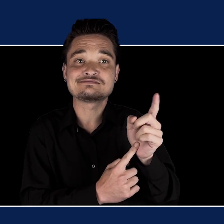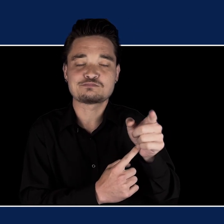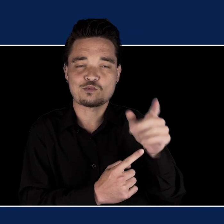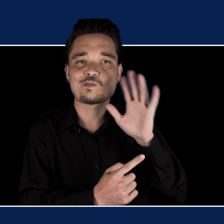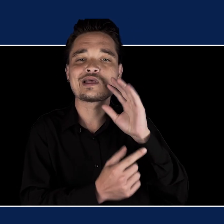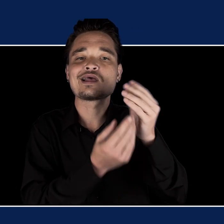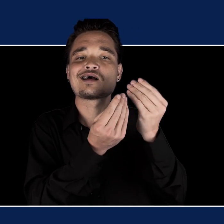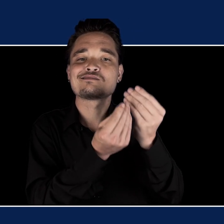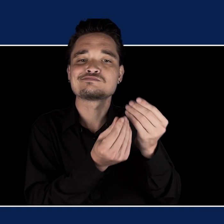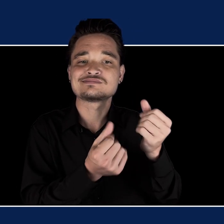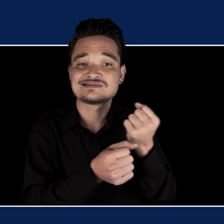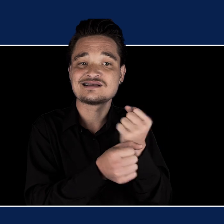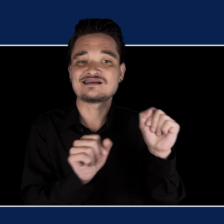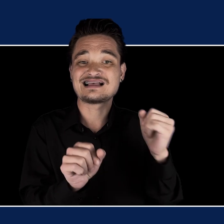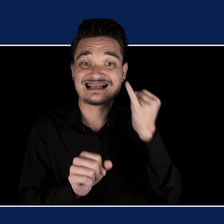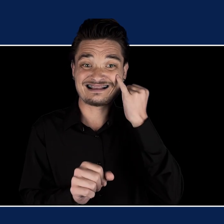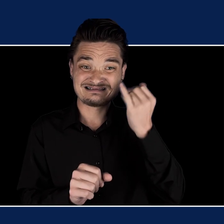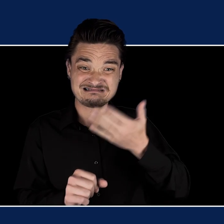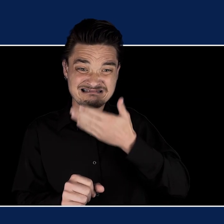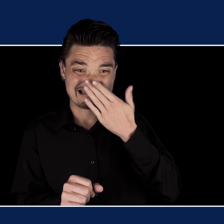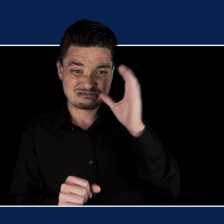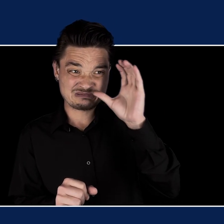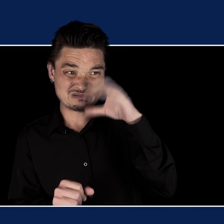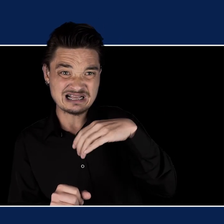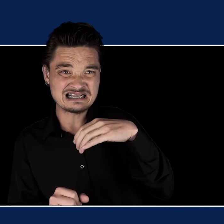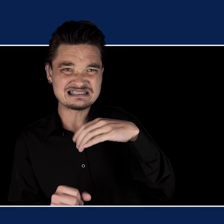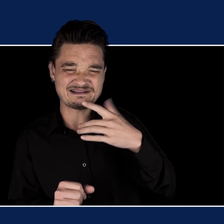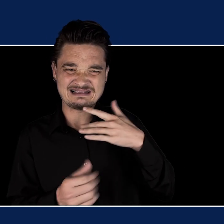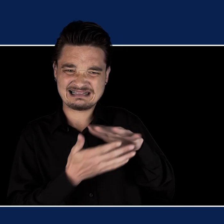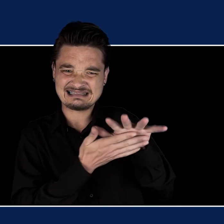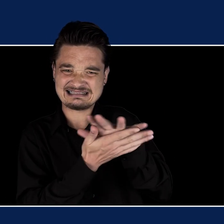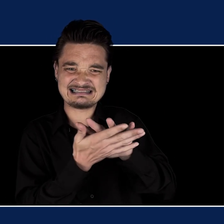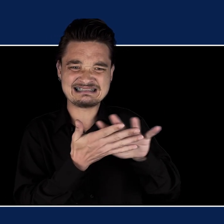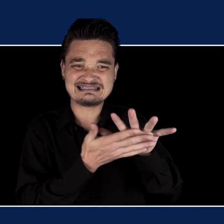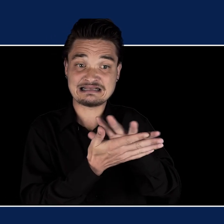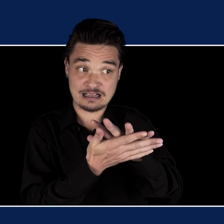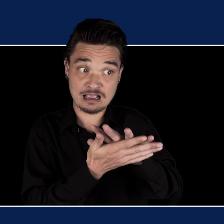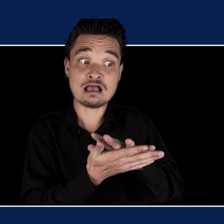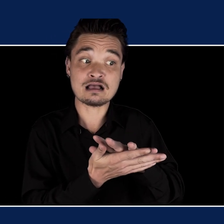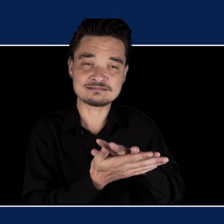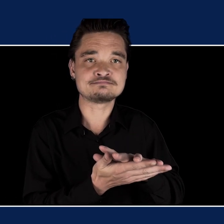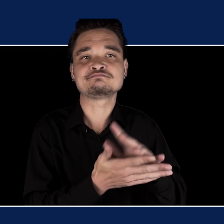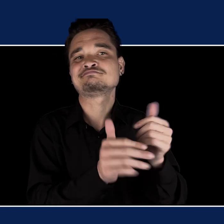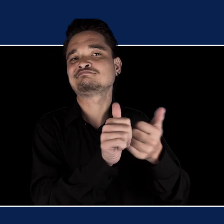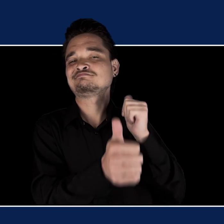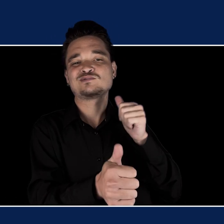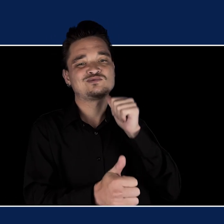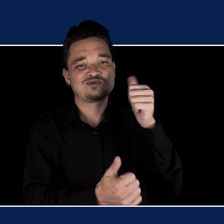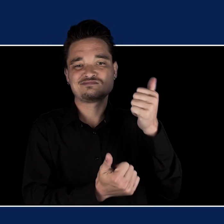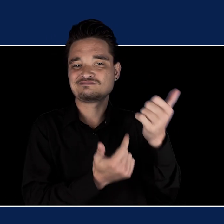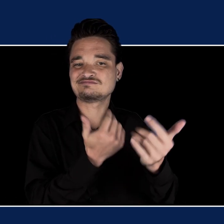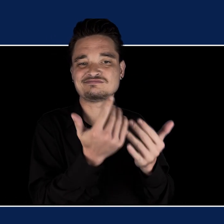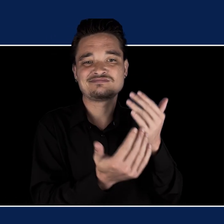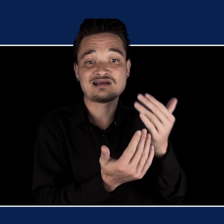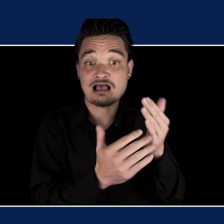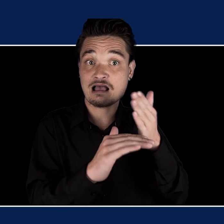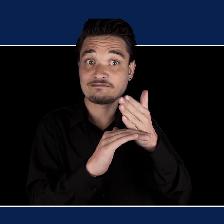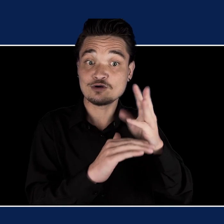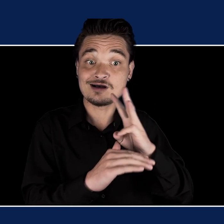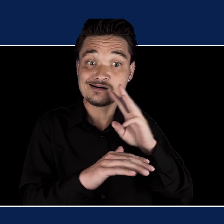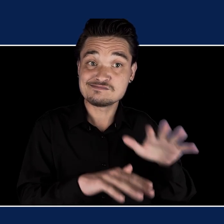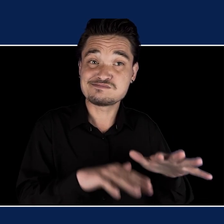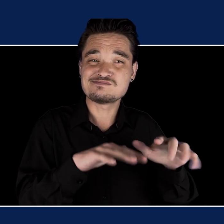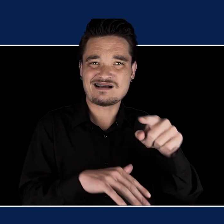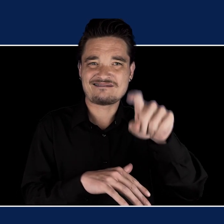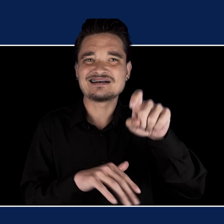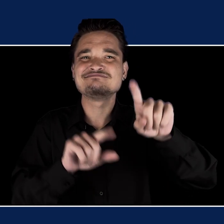it smells strange or looks cloudy. If that happens, don't boil it. After a flood, you need to test your water